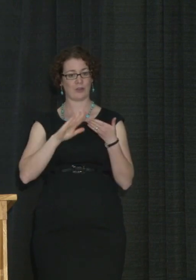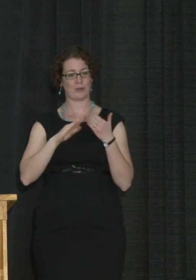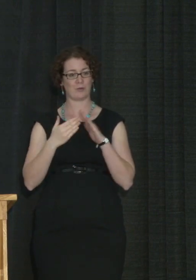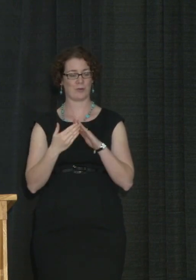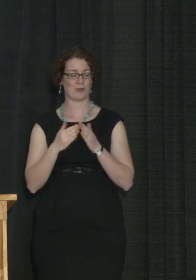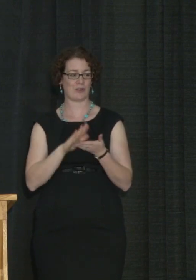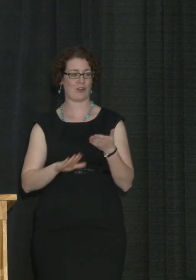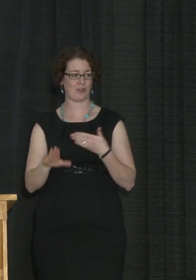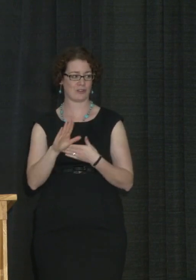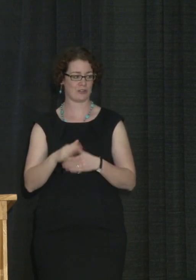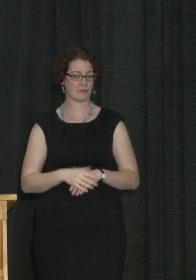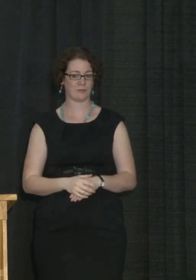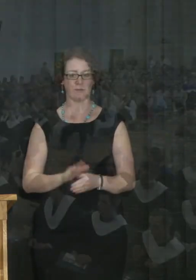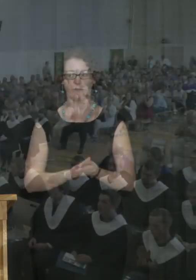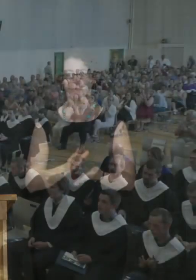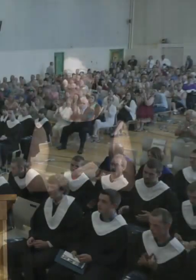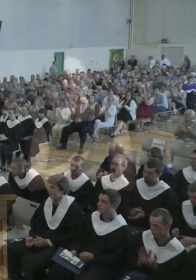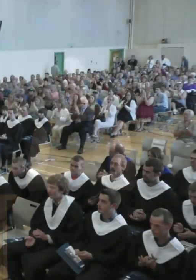Community College.